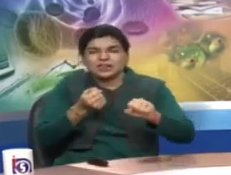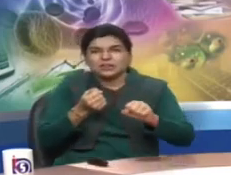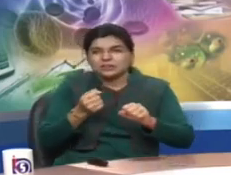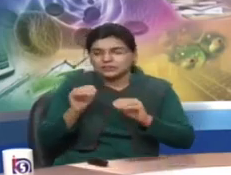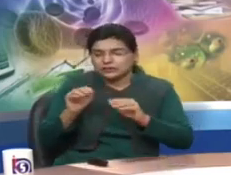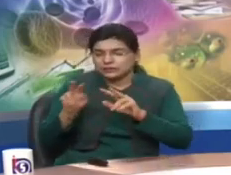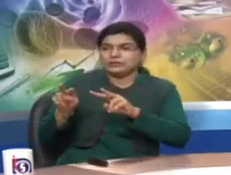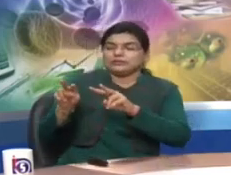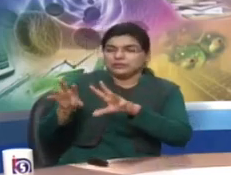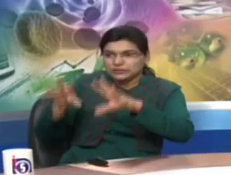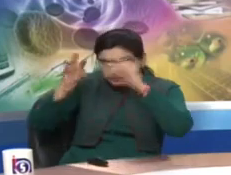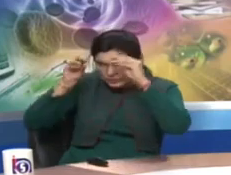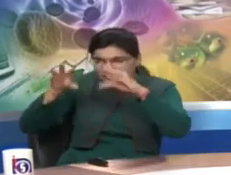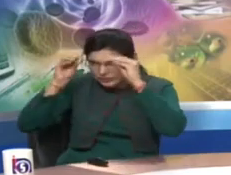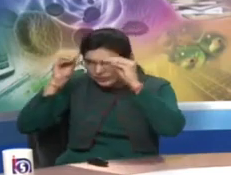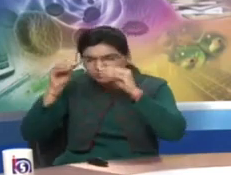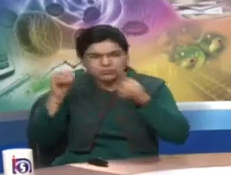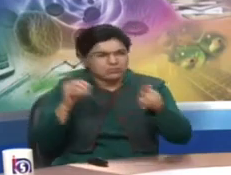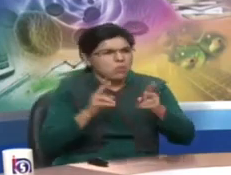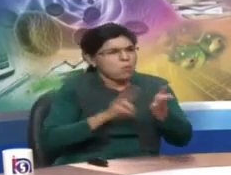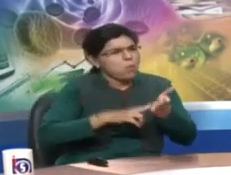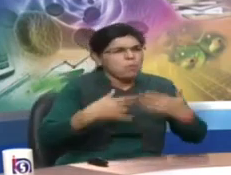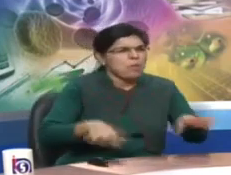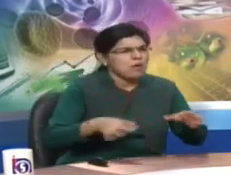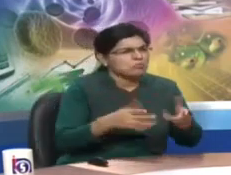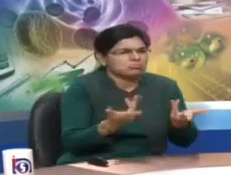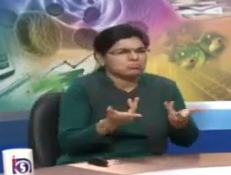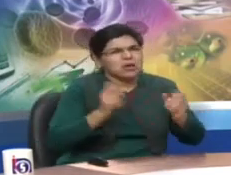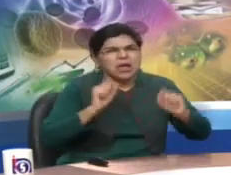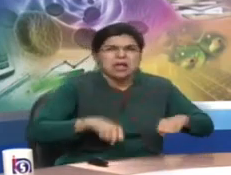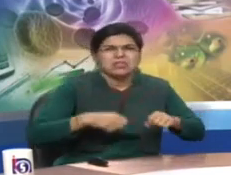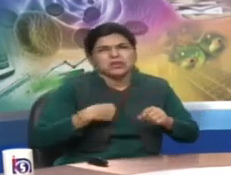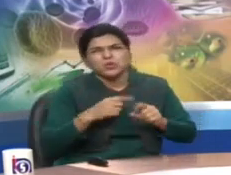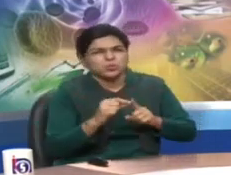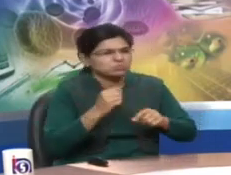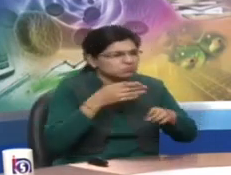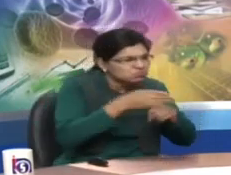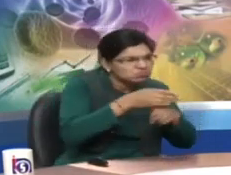which are very tough terms from mathematics.